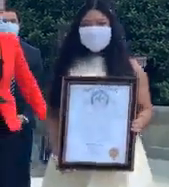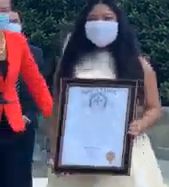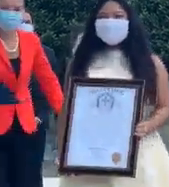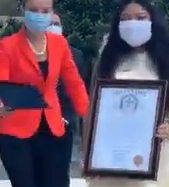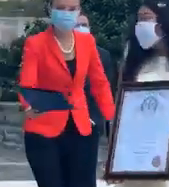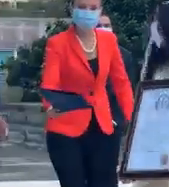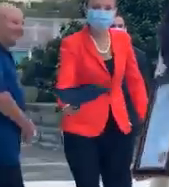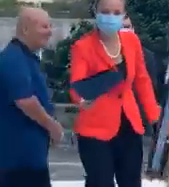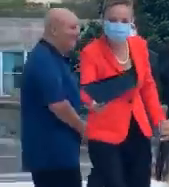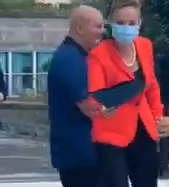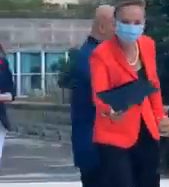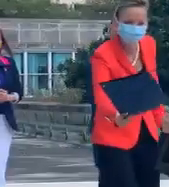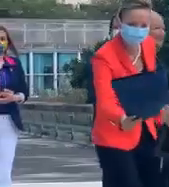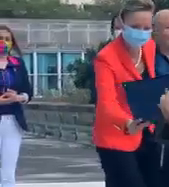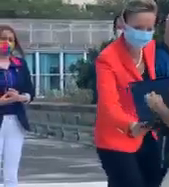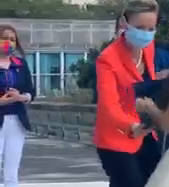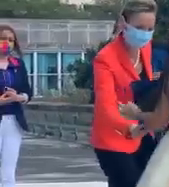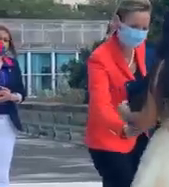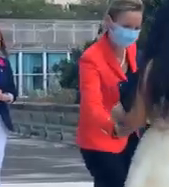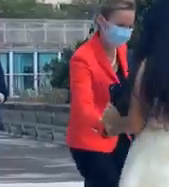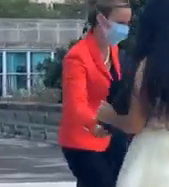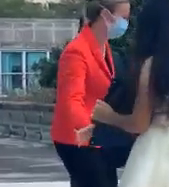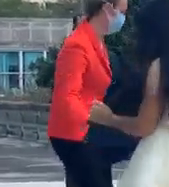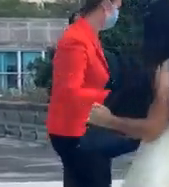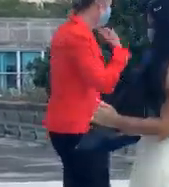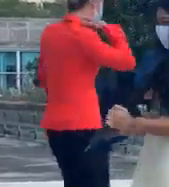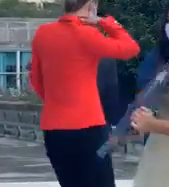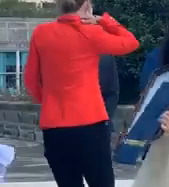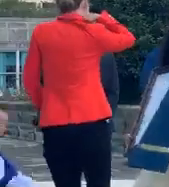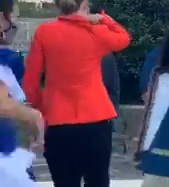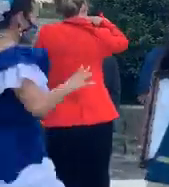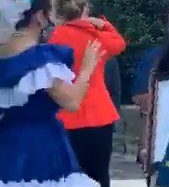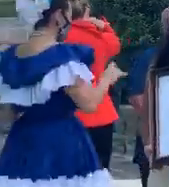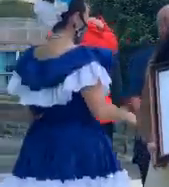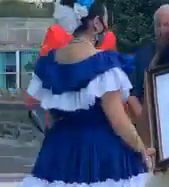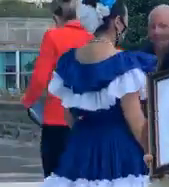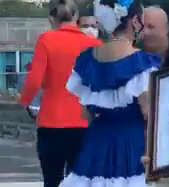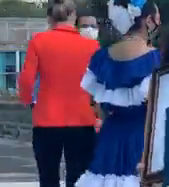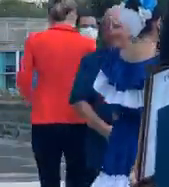Belinda Avila, come forth.